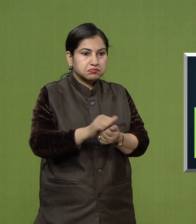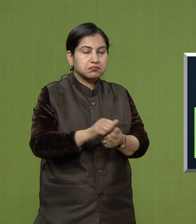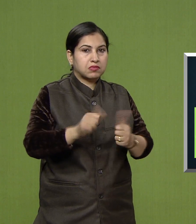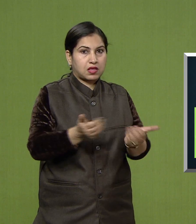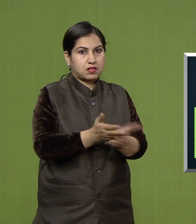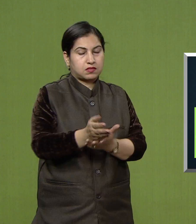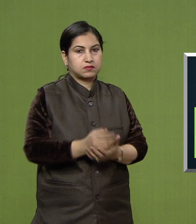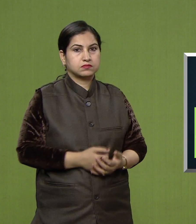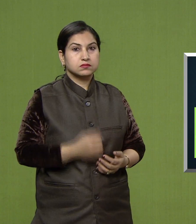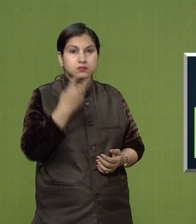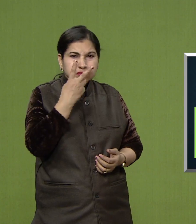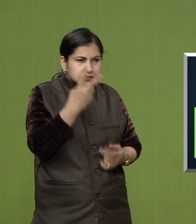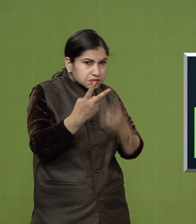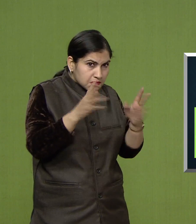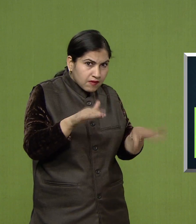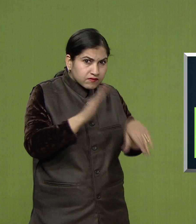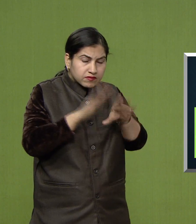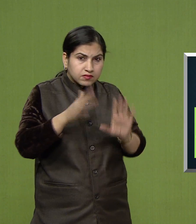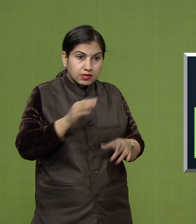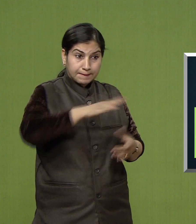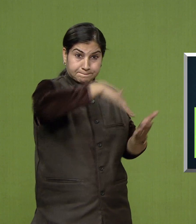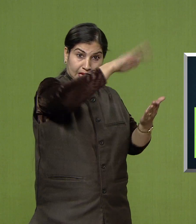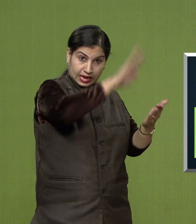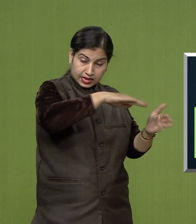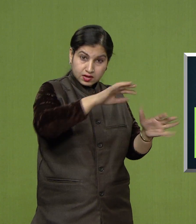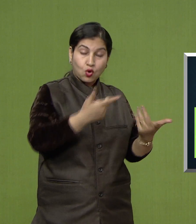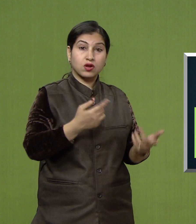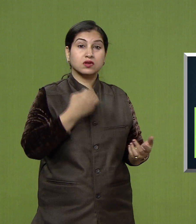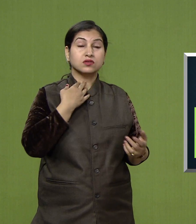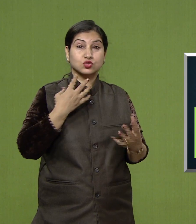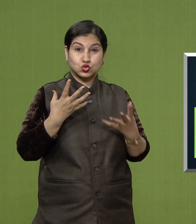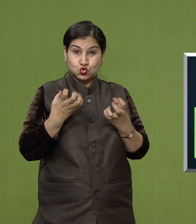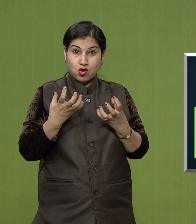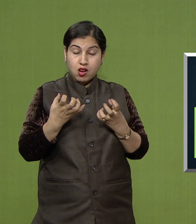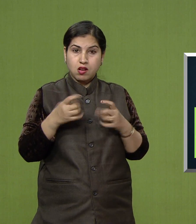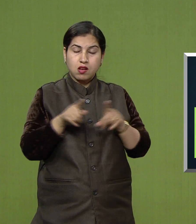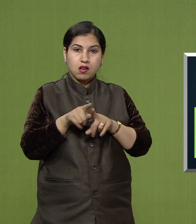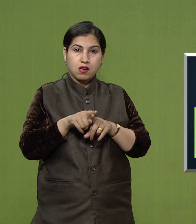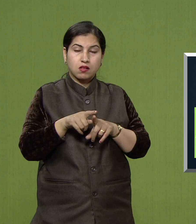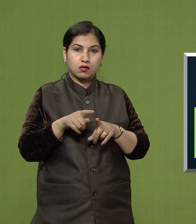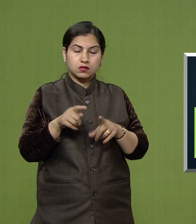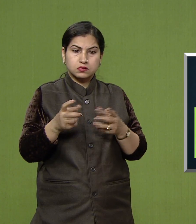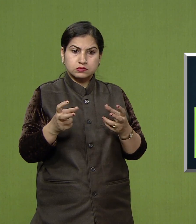ever observed that paint or sugar make the fabric hard and stiff to touch,